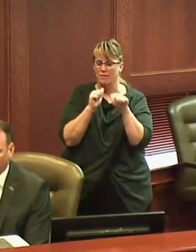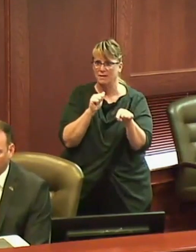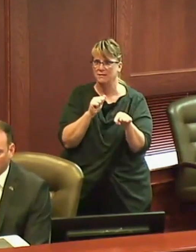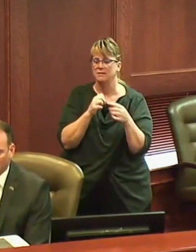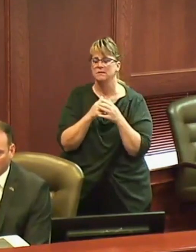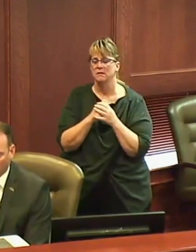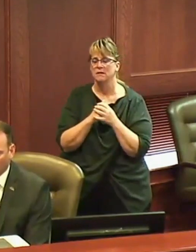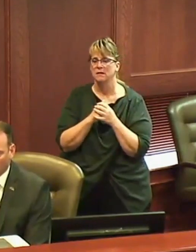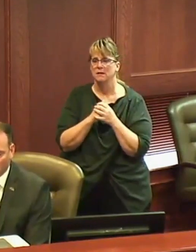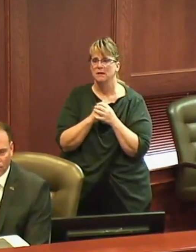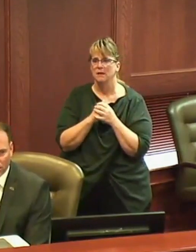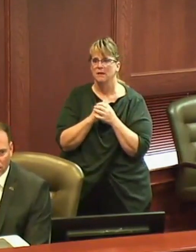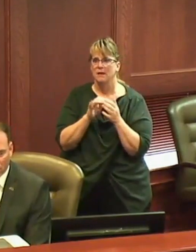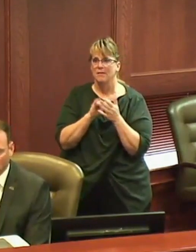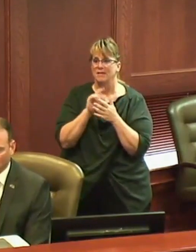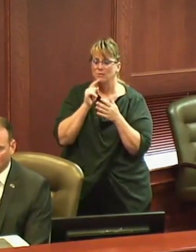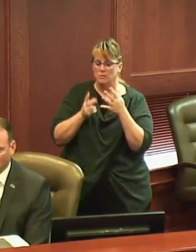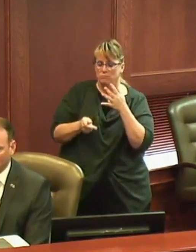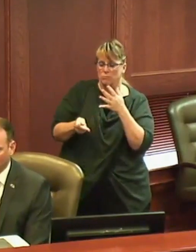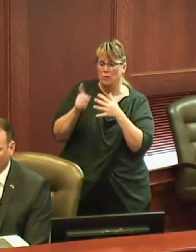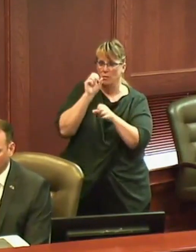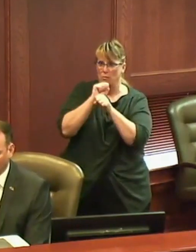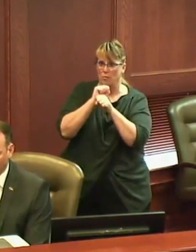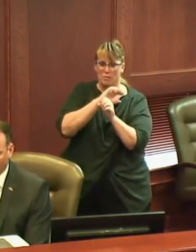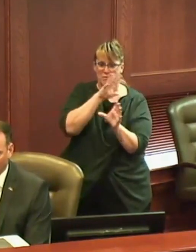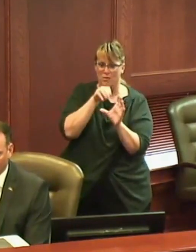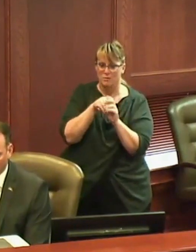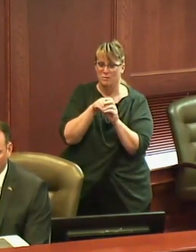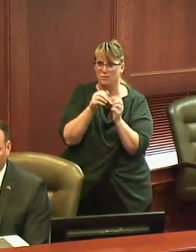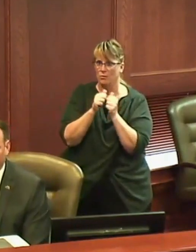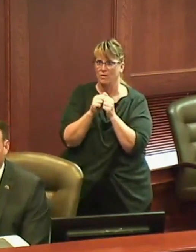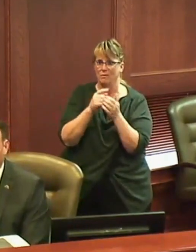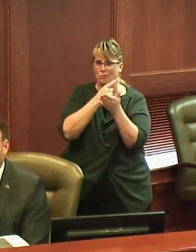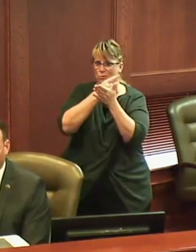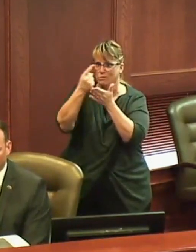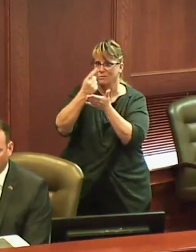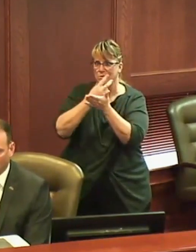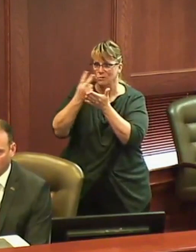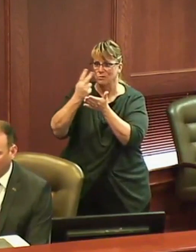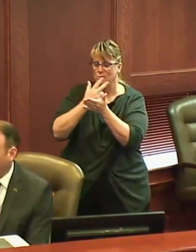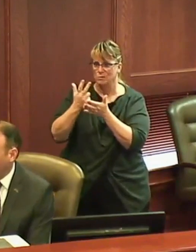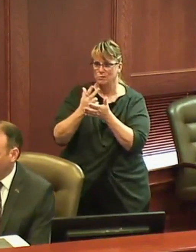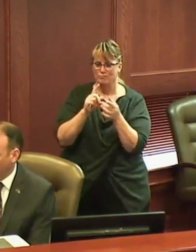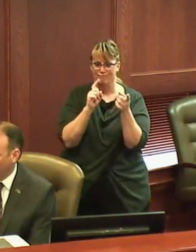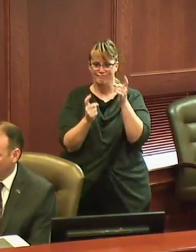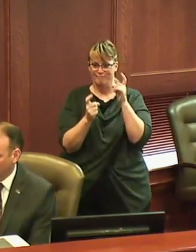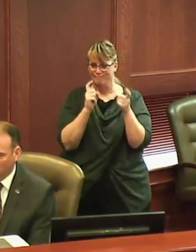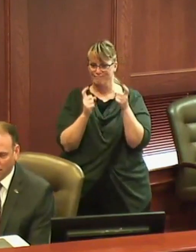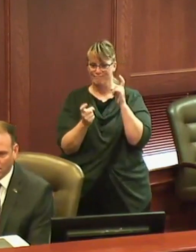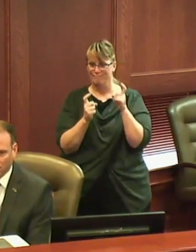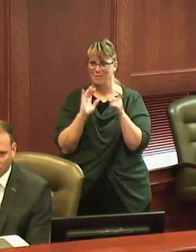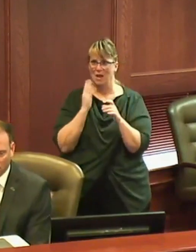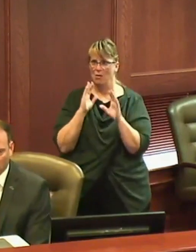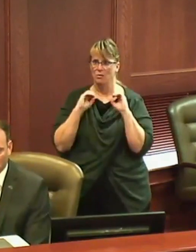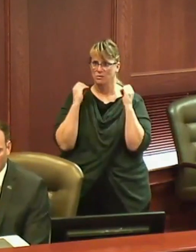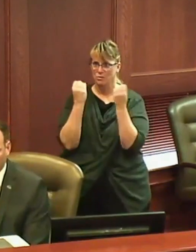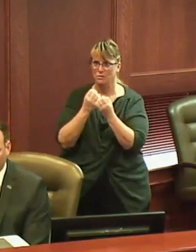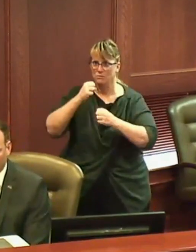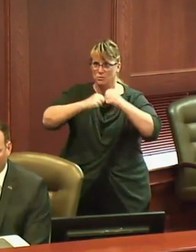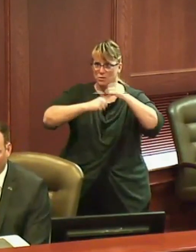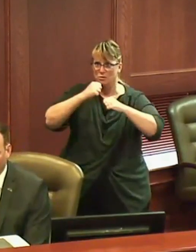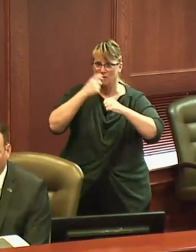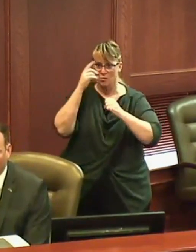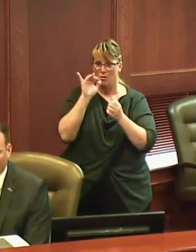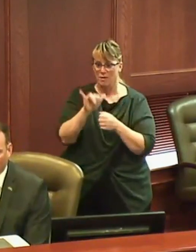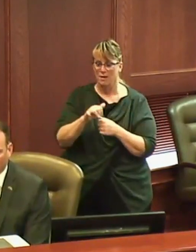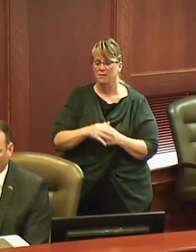have been the primary efforts that we've been engaged in for the last several weeks. We've redesigned really our entire organizational structure to do